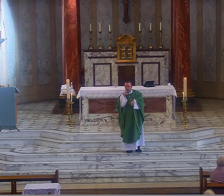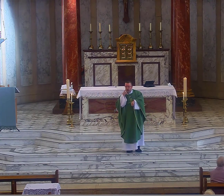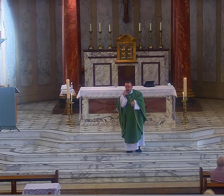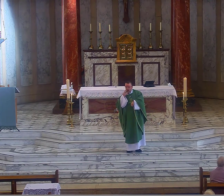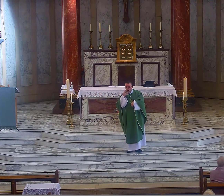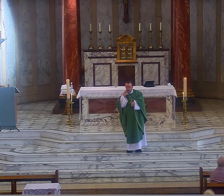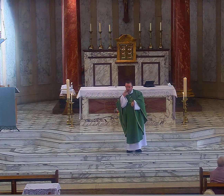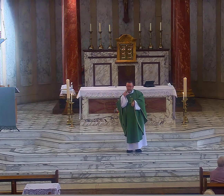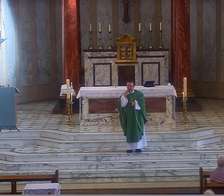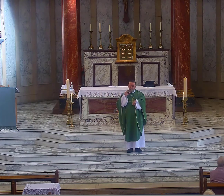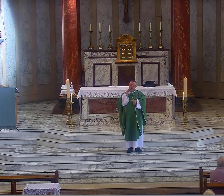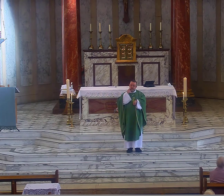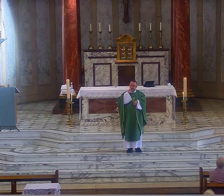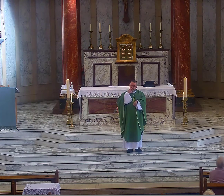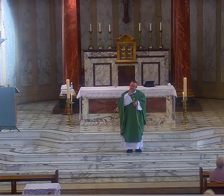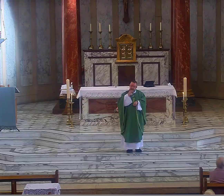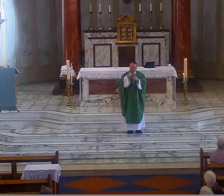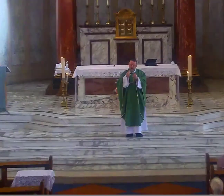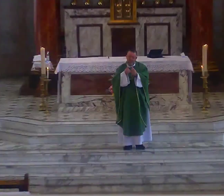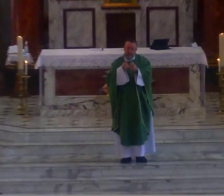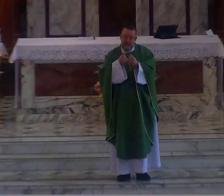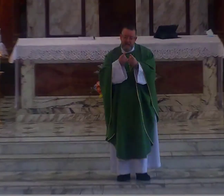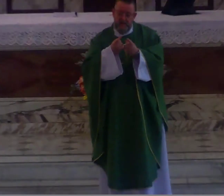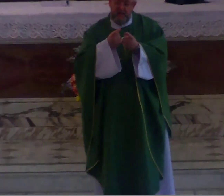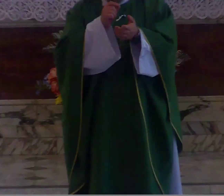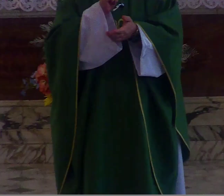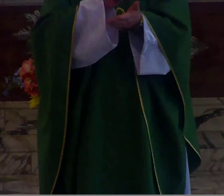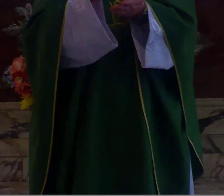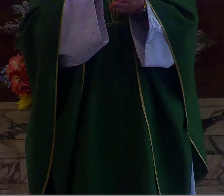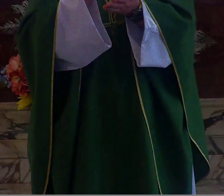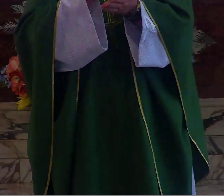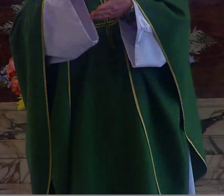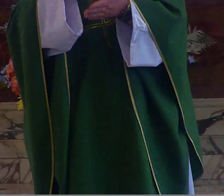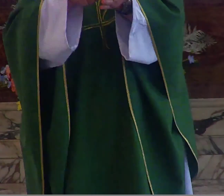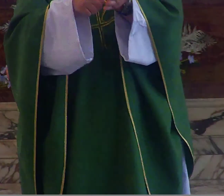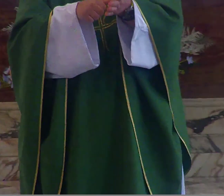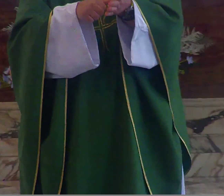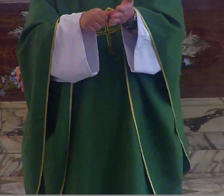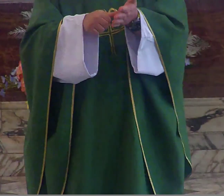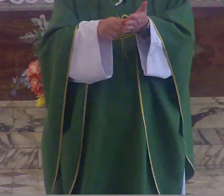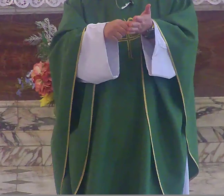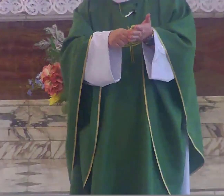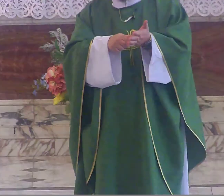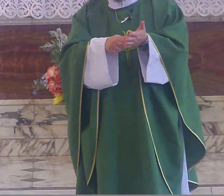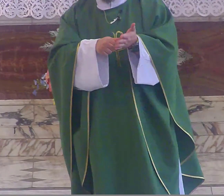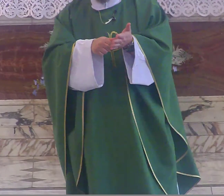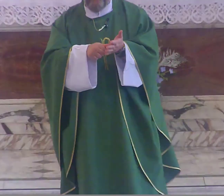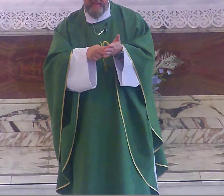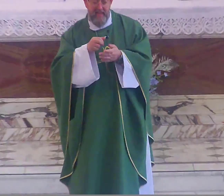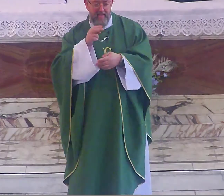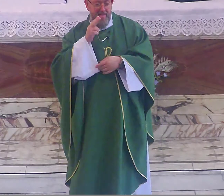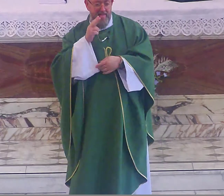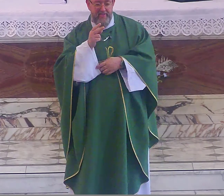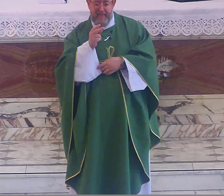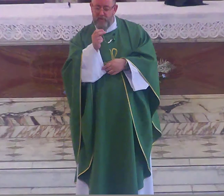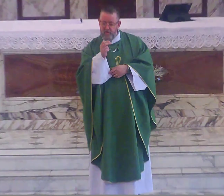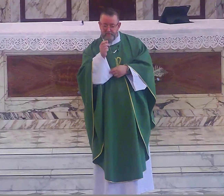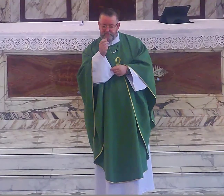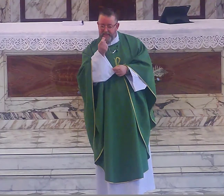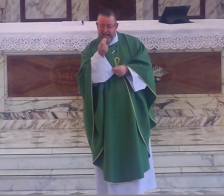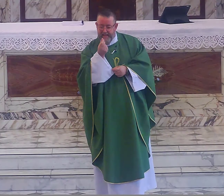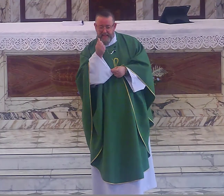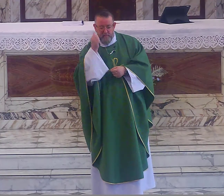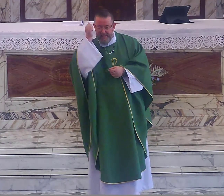Sometimes when you see the things that are written in scriptures, they